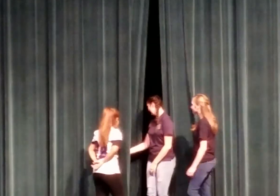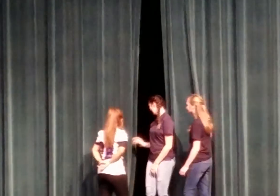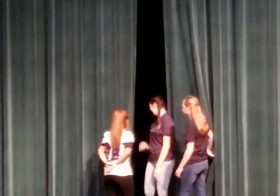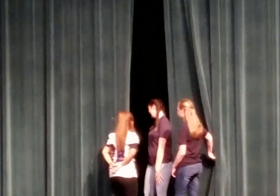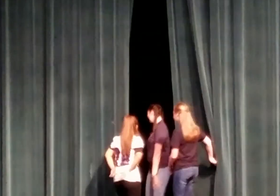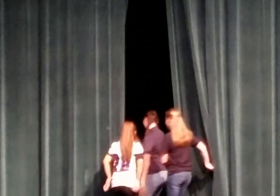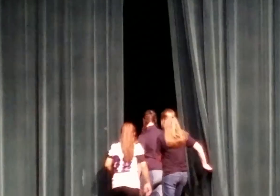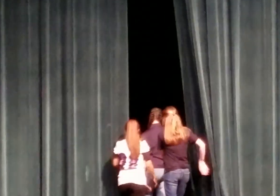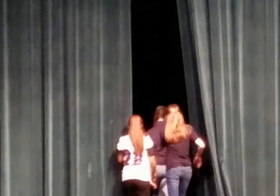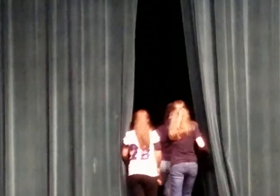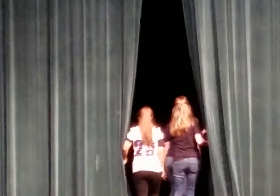Thank you very much.